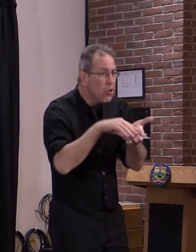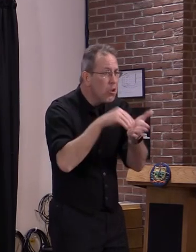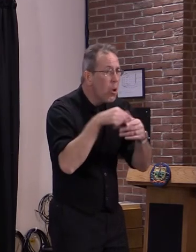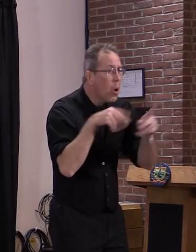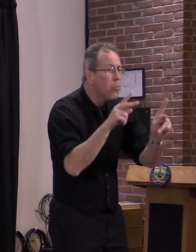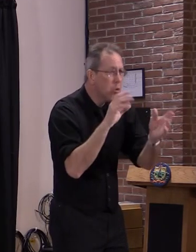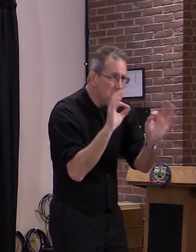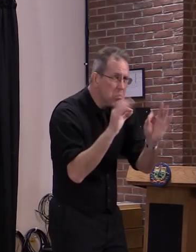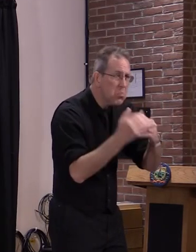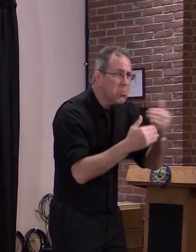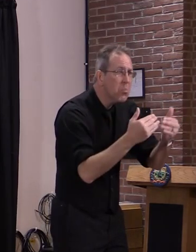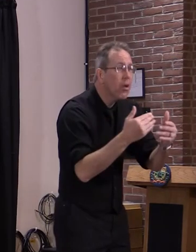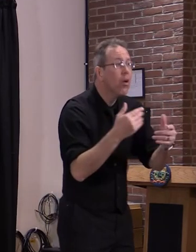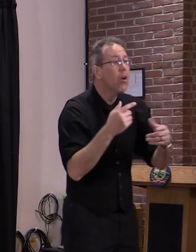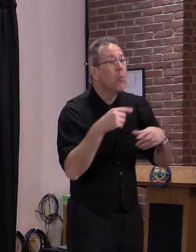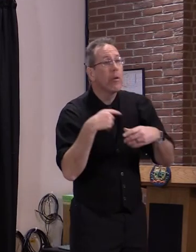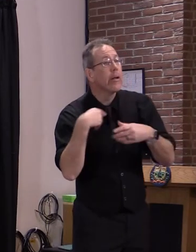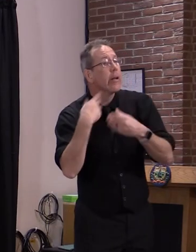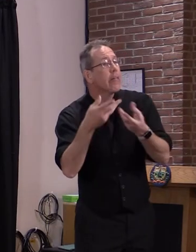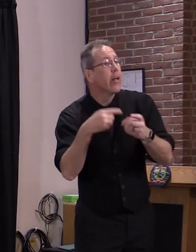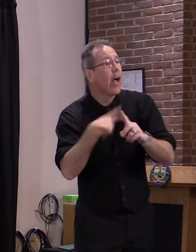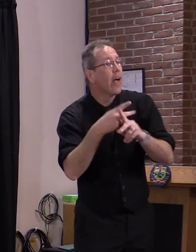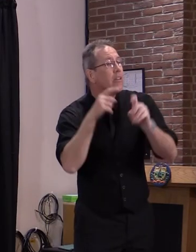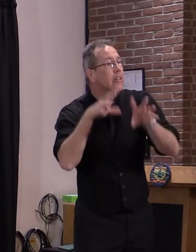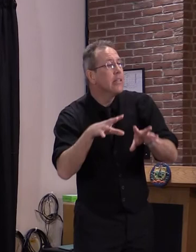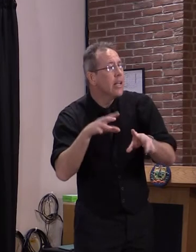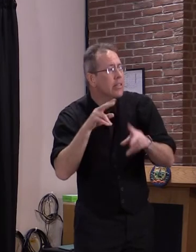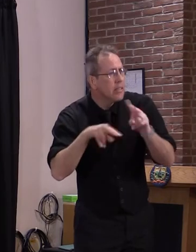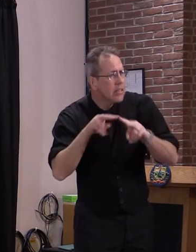are very much involved in those conversations right now.